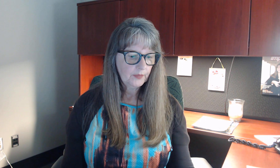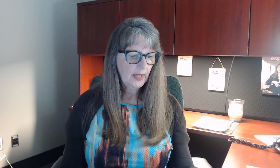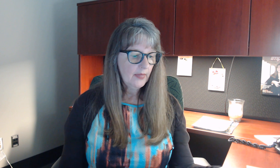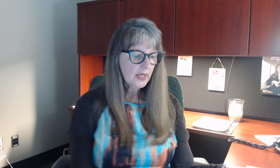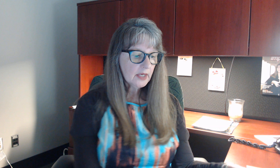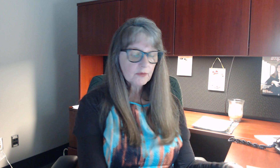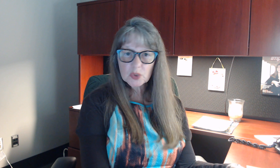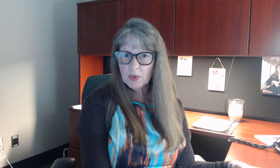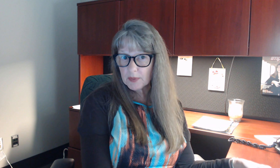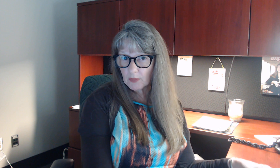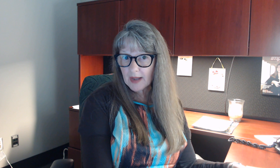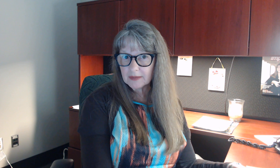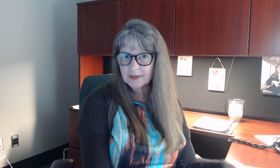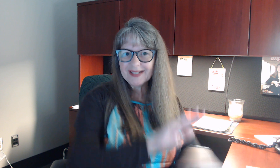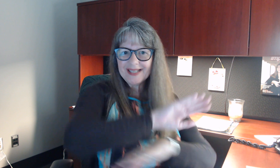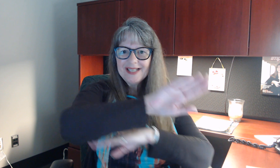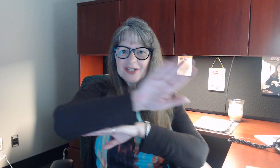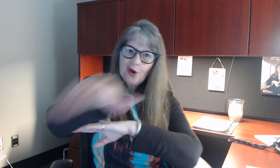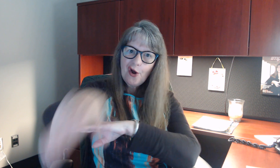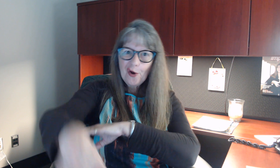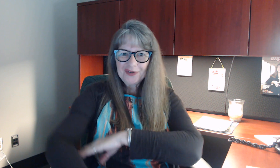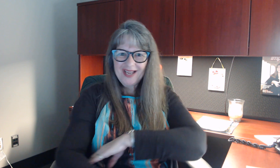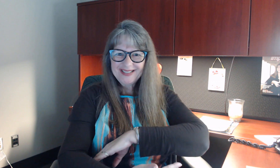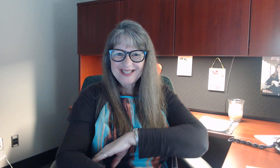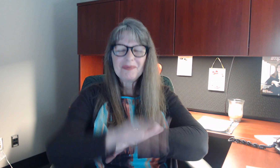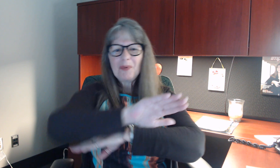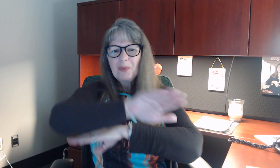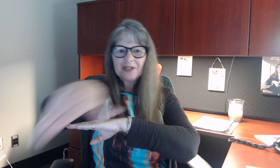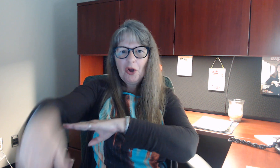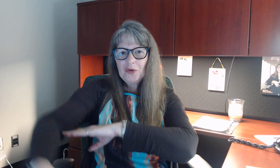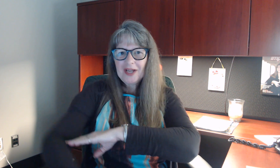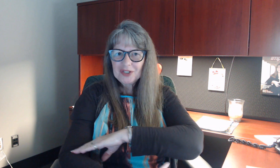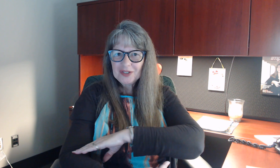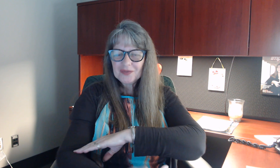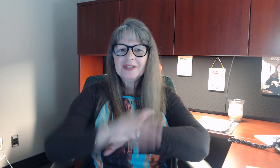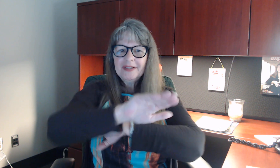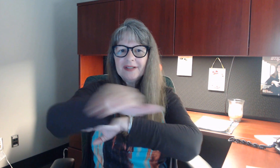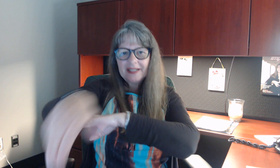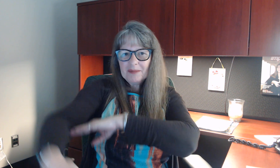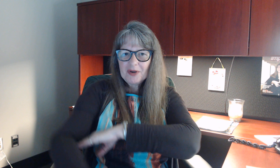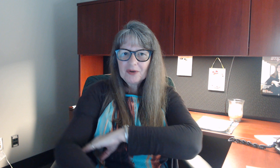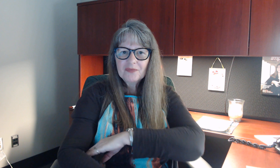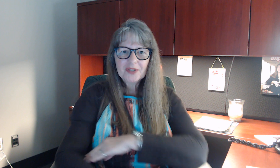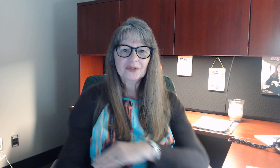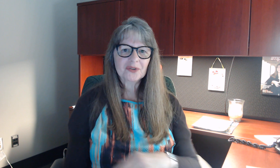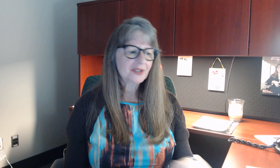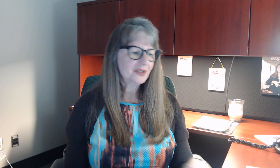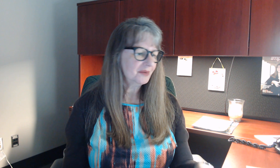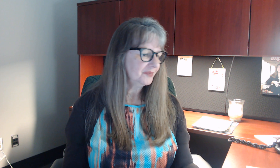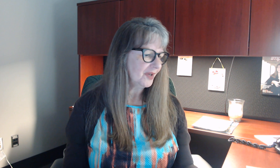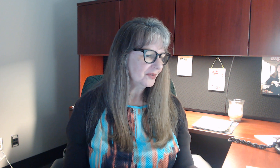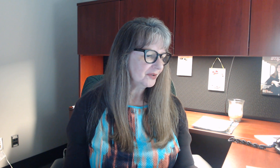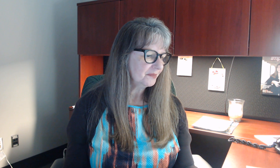And then if you sweep it around, it's all night. Some people work the all night shift, like in the medical field, nurses, doctors.